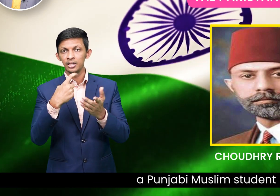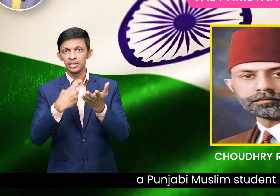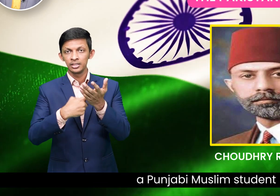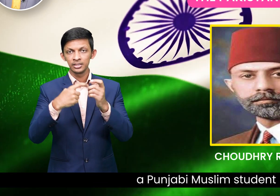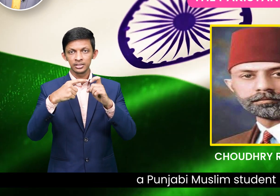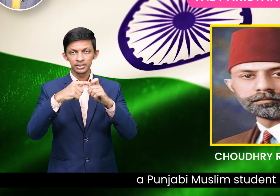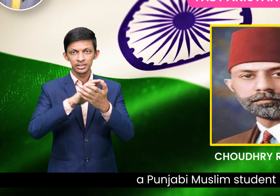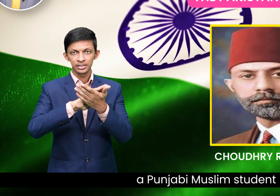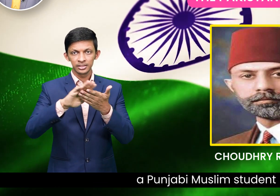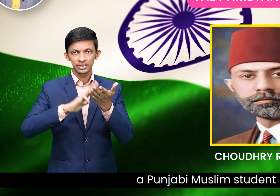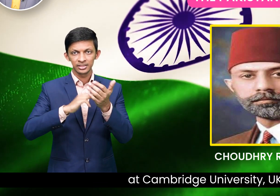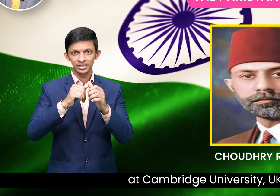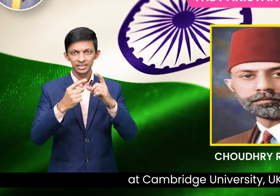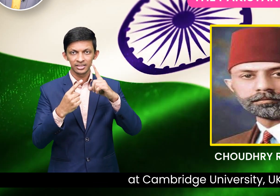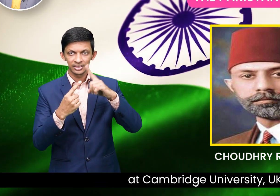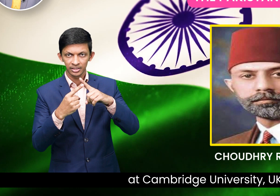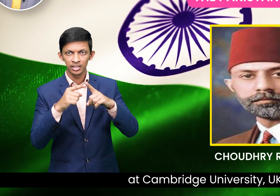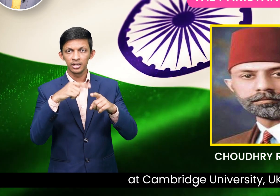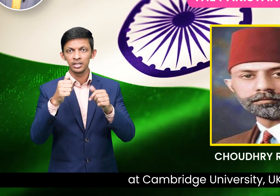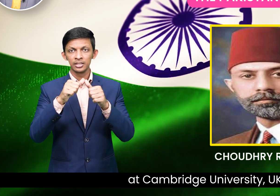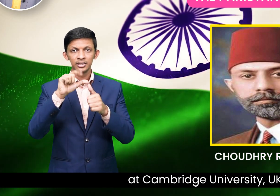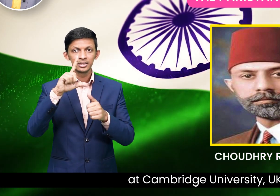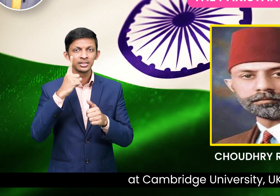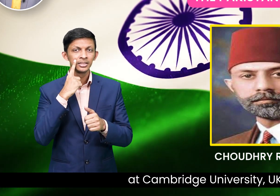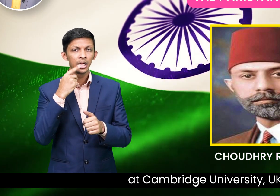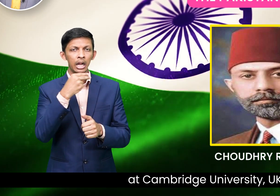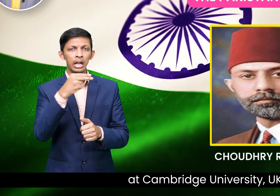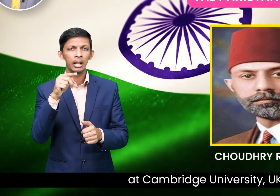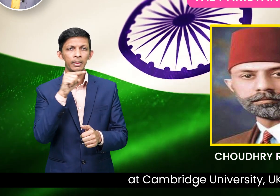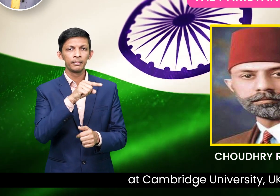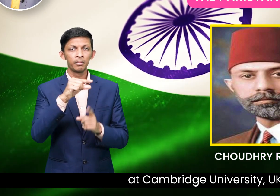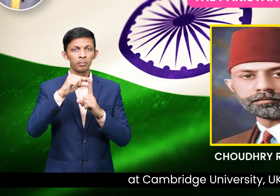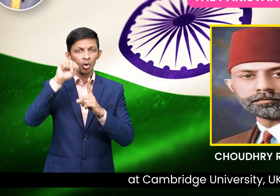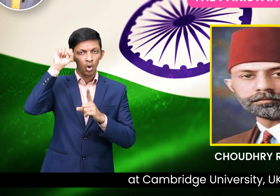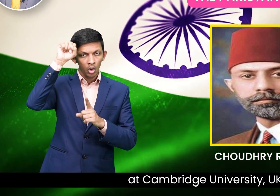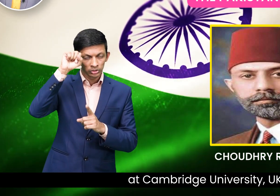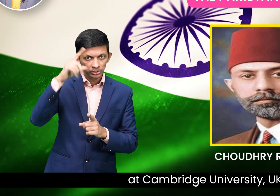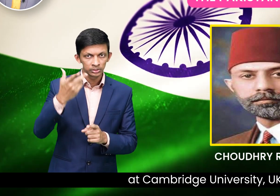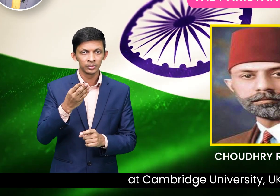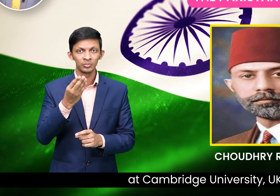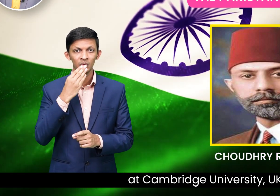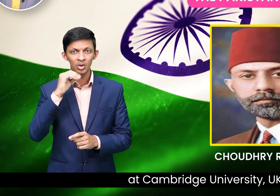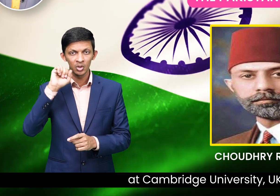Punjabi Muslim student at Cambridge University, UK.